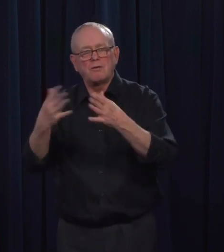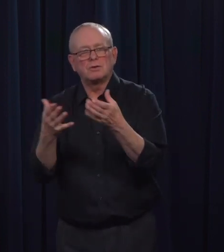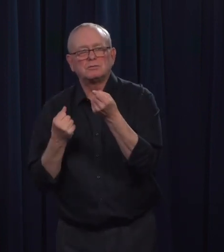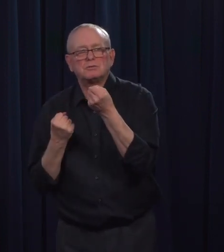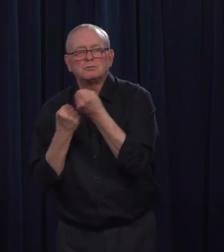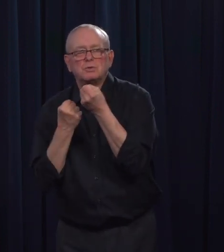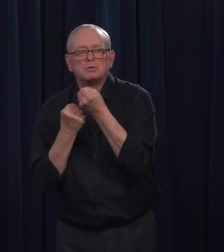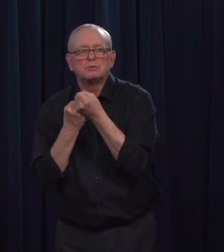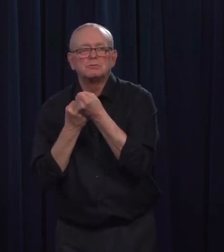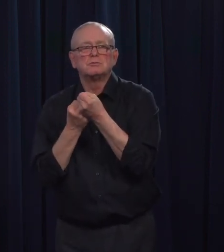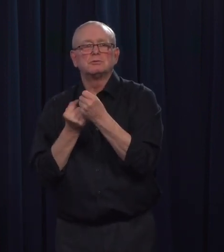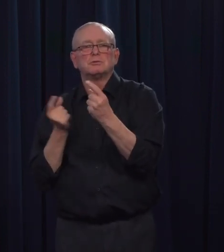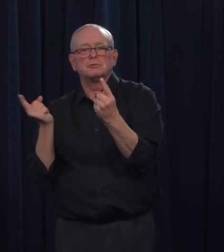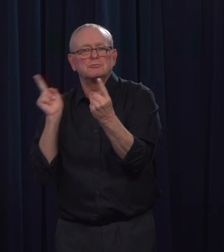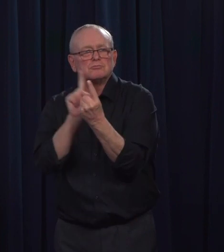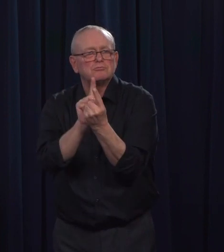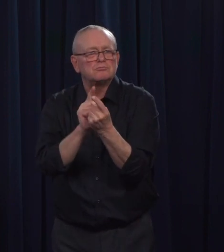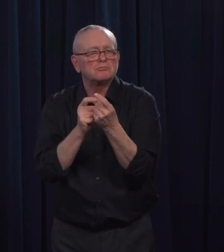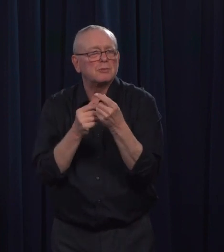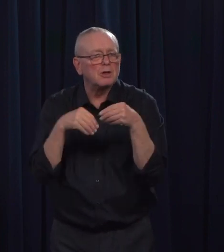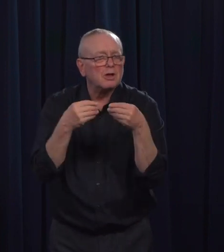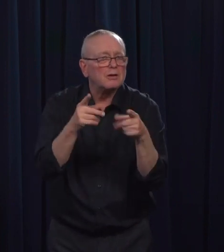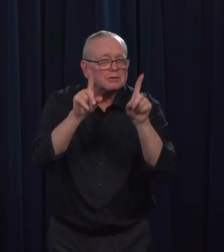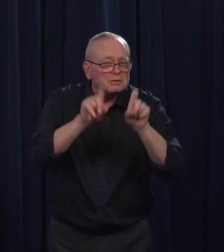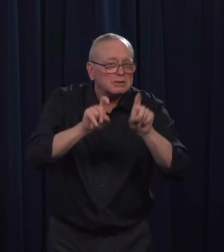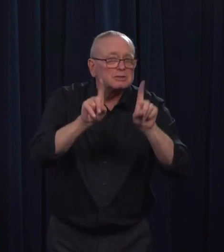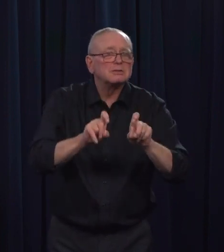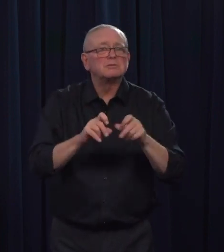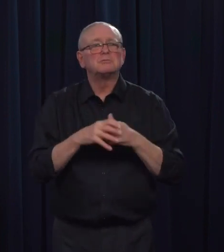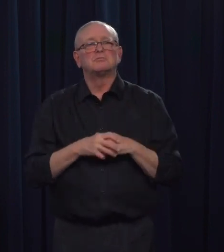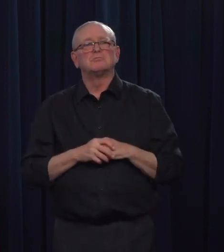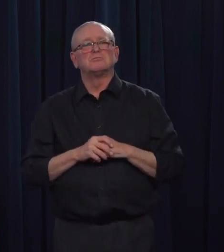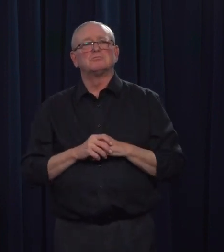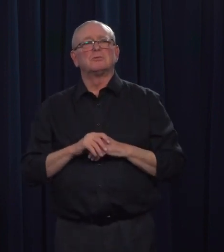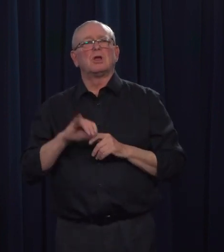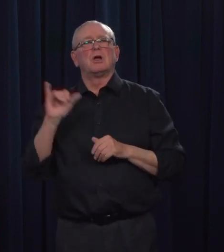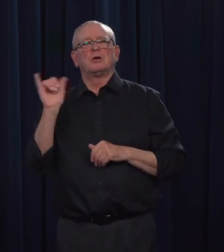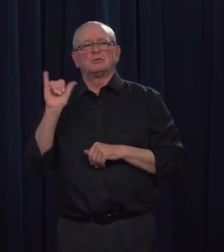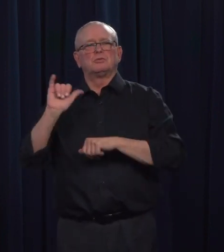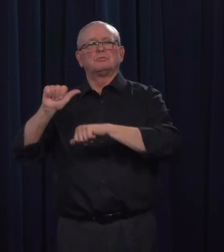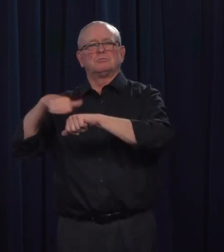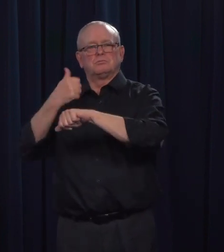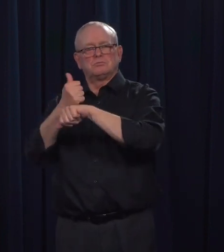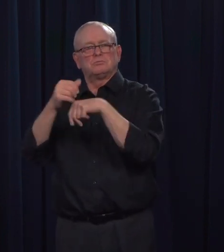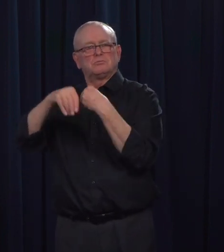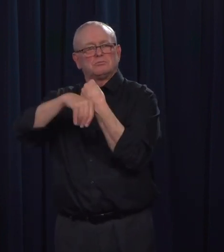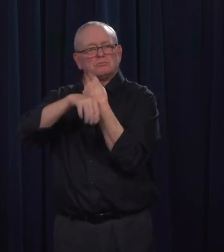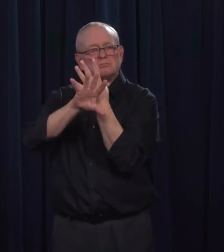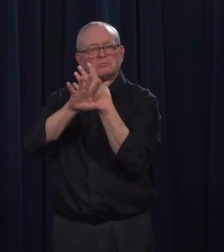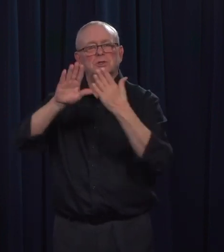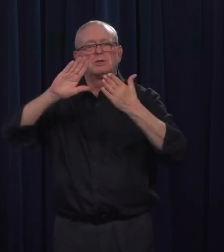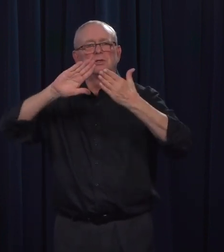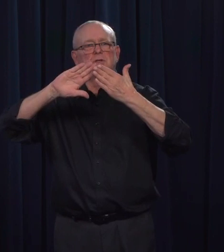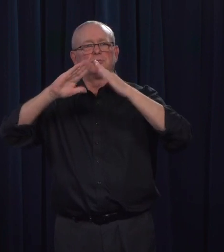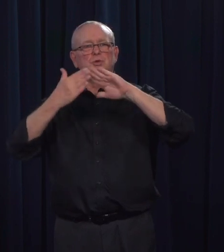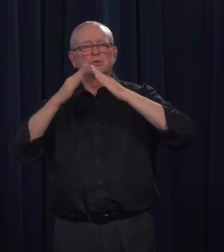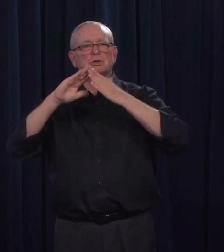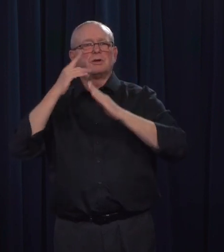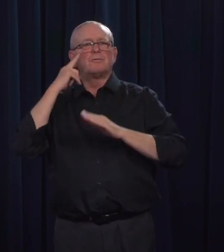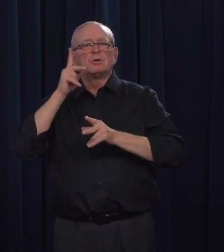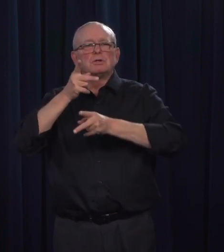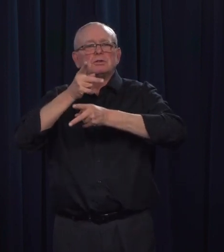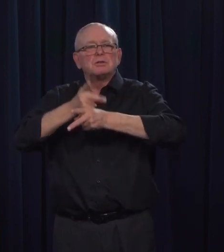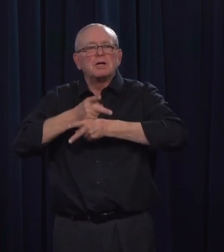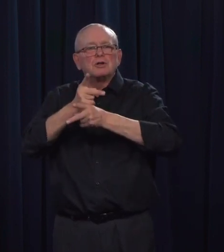worked with physicians to quickly establish a satellite clinic in the community to deliver COVID-19 care when needed. This is just